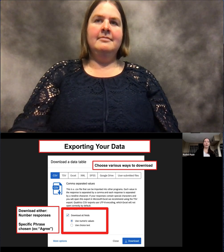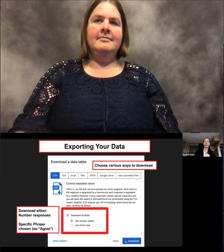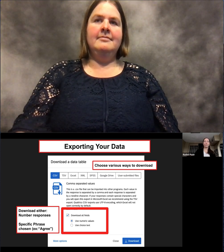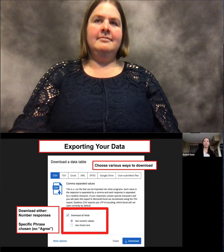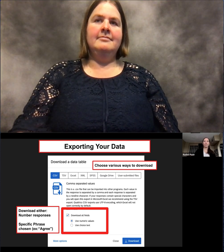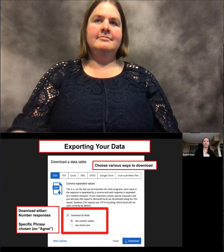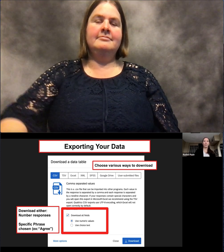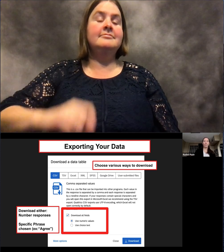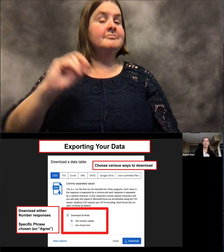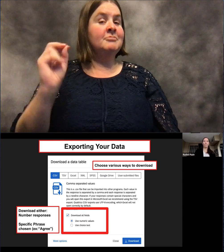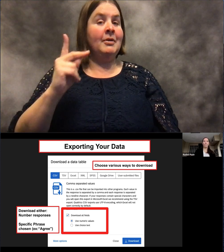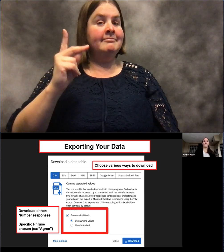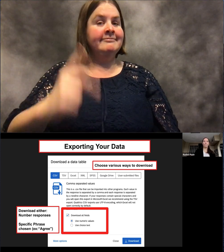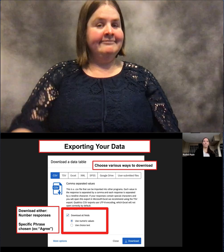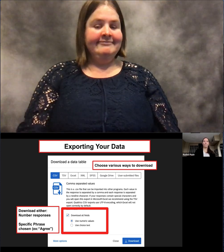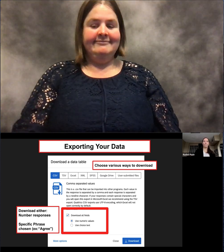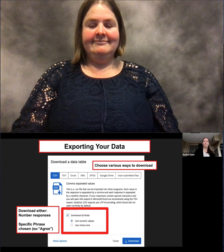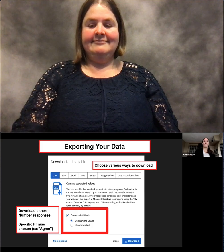Okay.